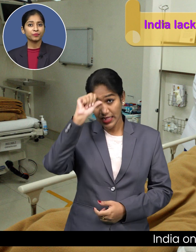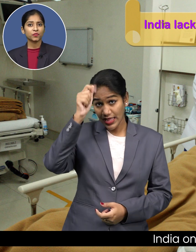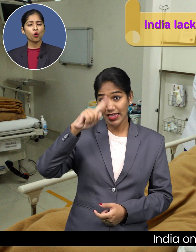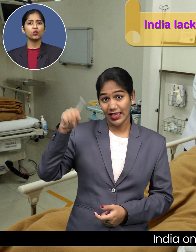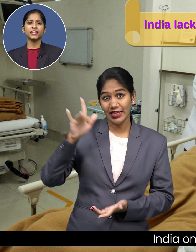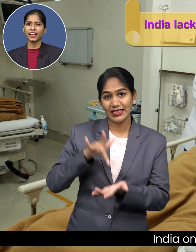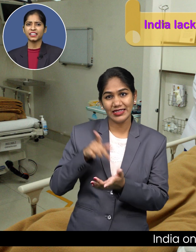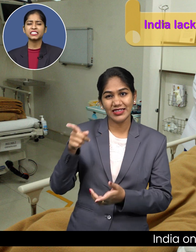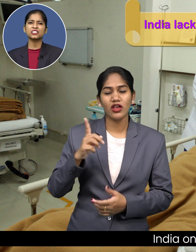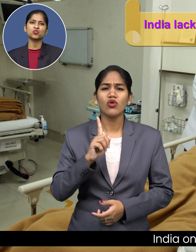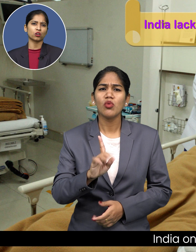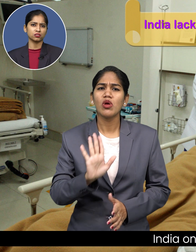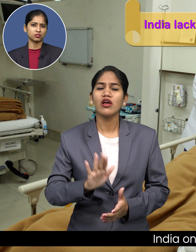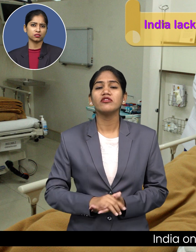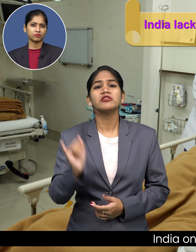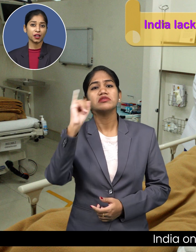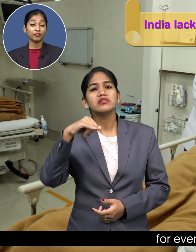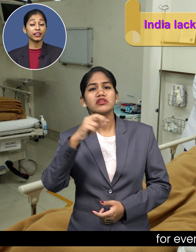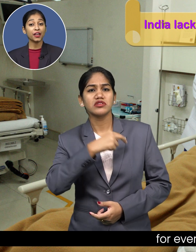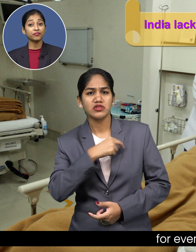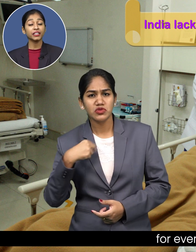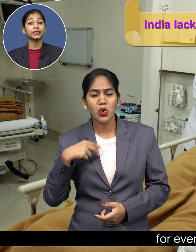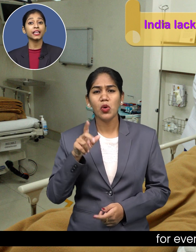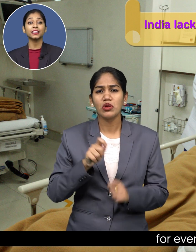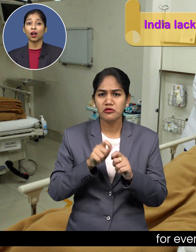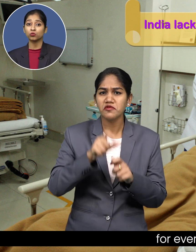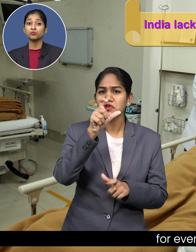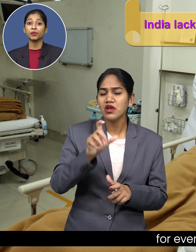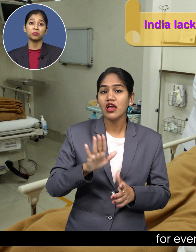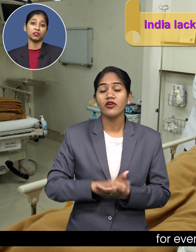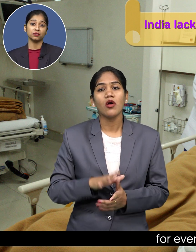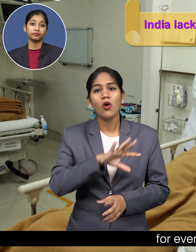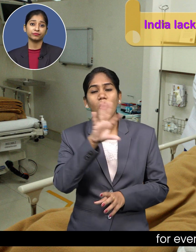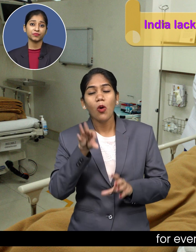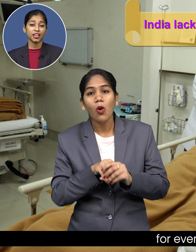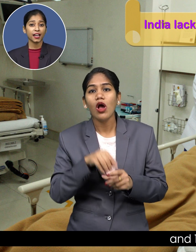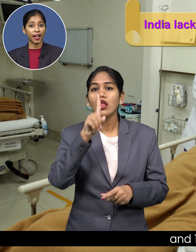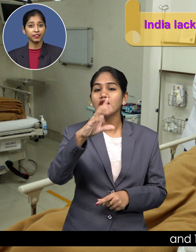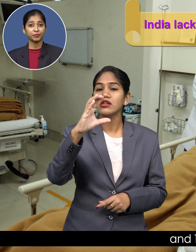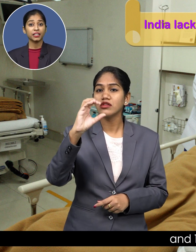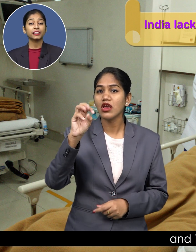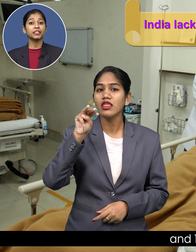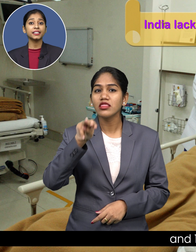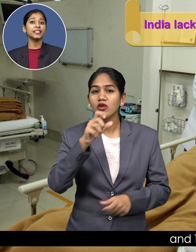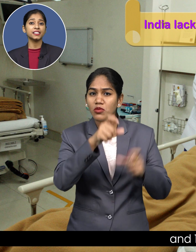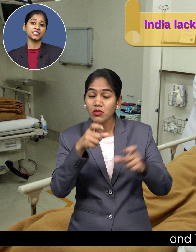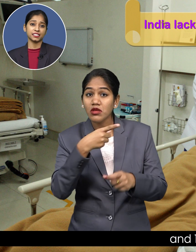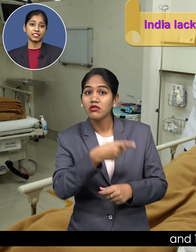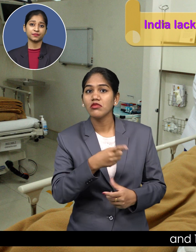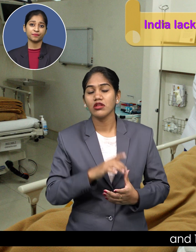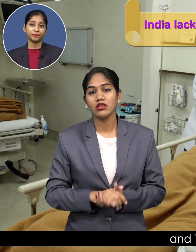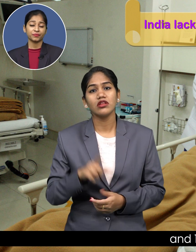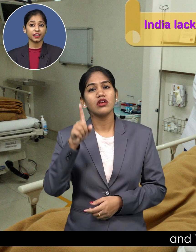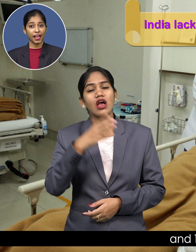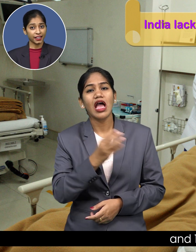India only had 6 doctors for every 10,000 people and 13